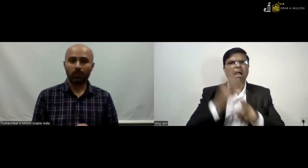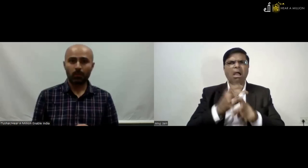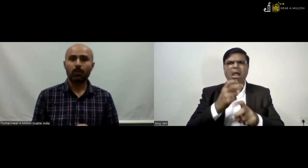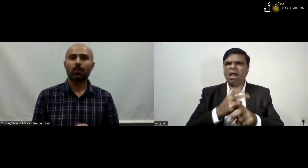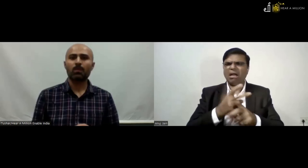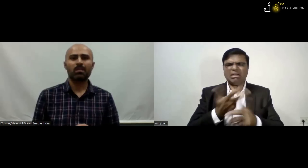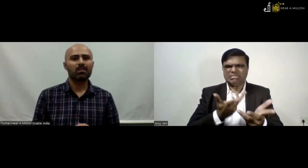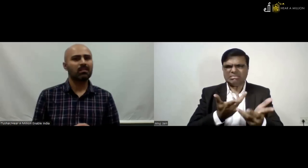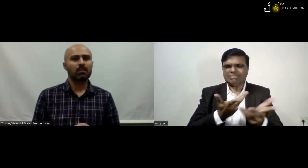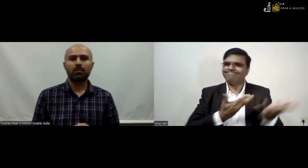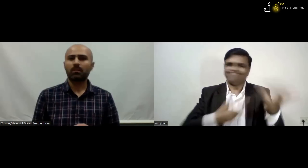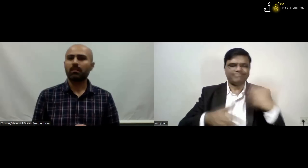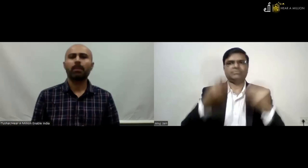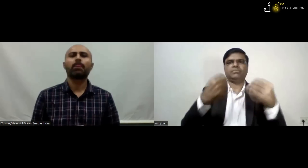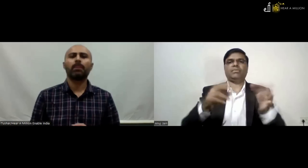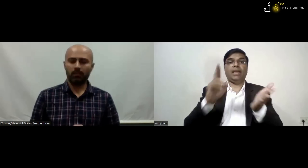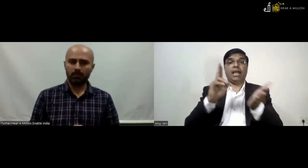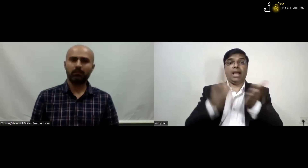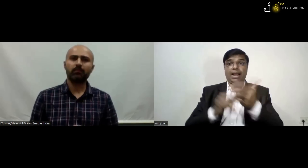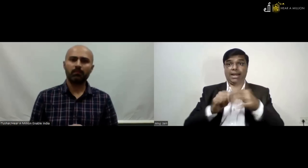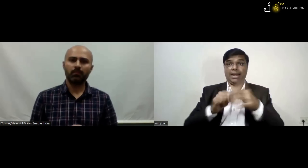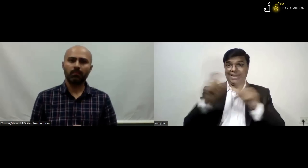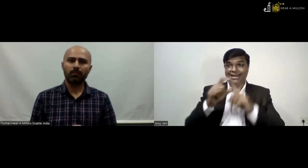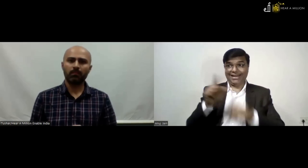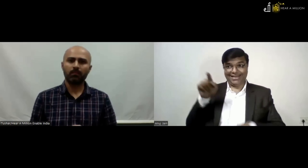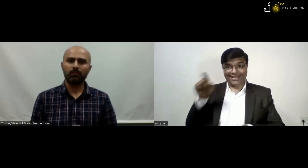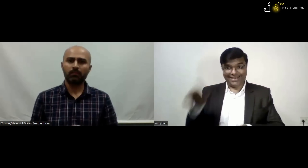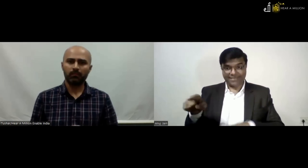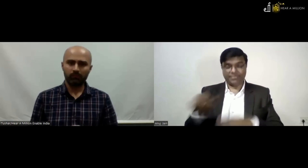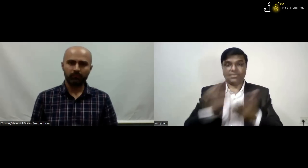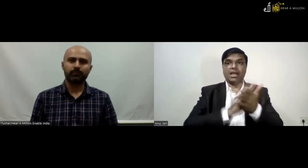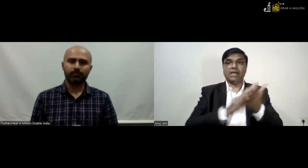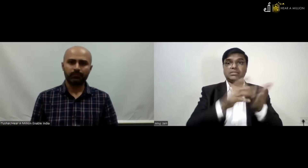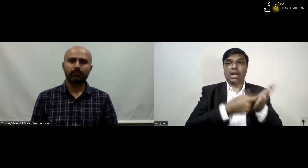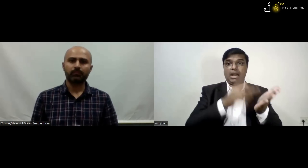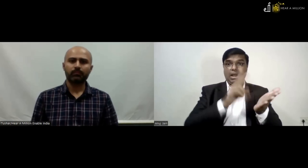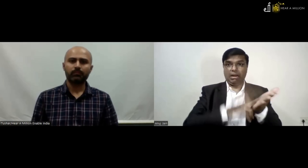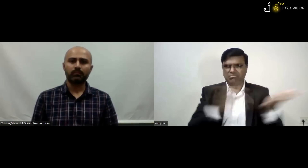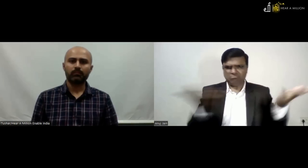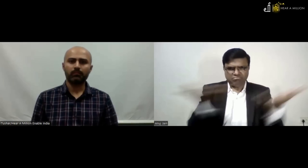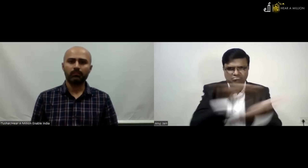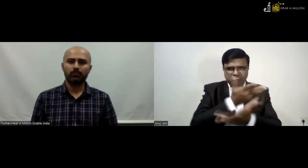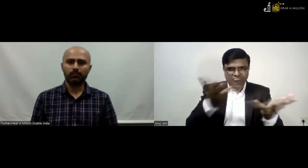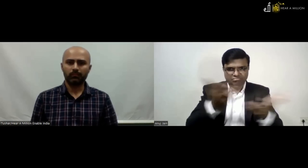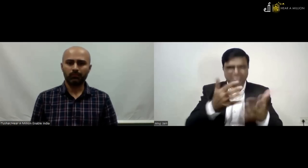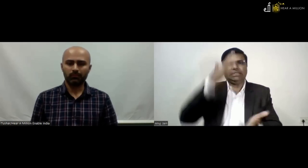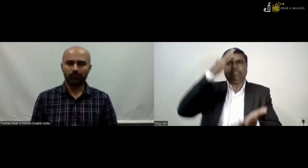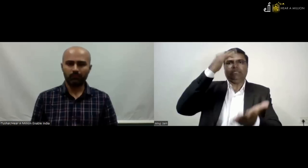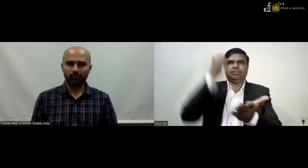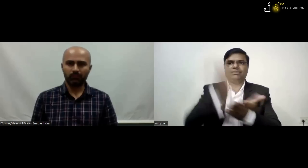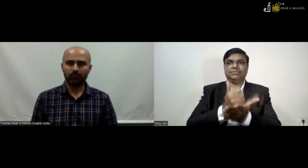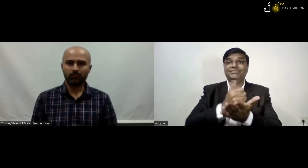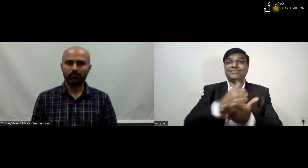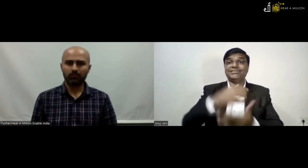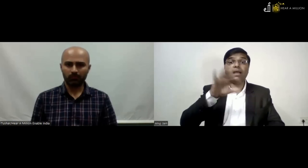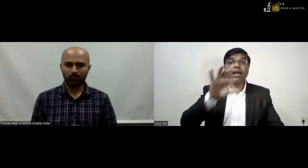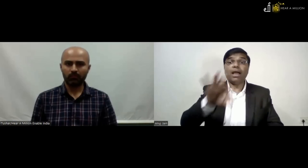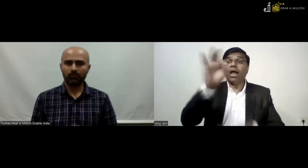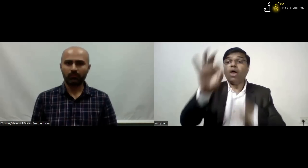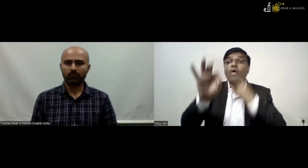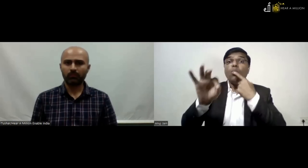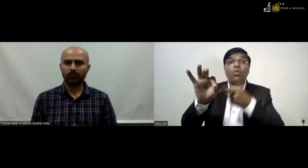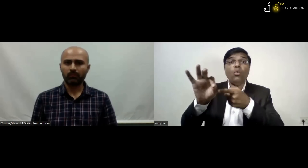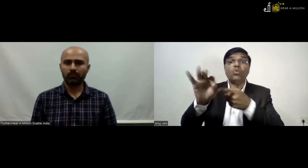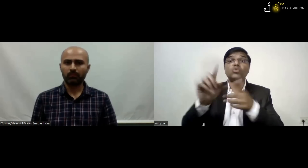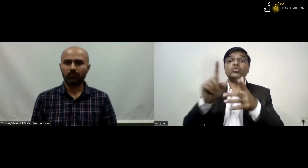right up to 2010, 2006 to 2010, 4 years, the discussions were not fruitful. Then again, the National